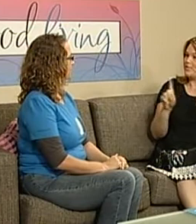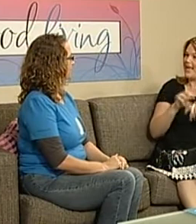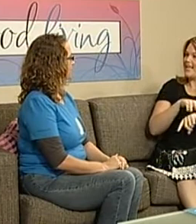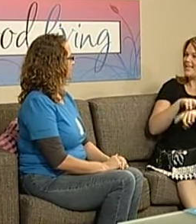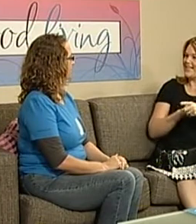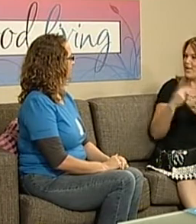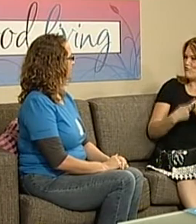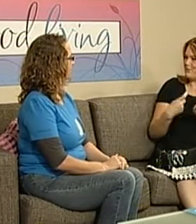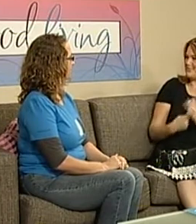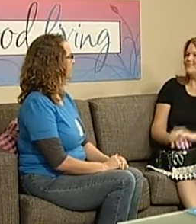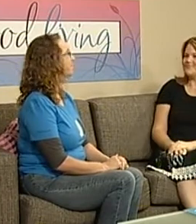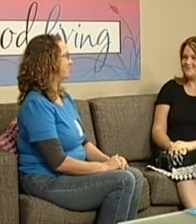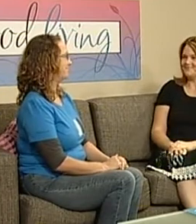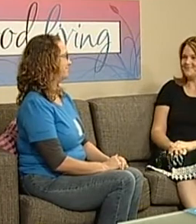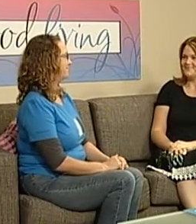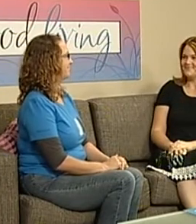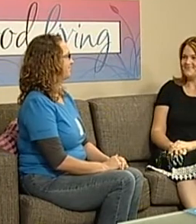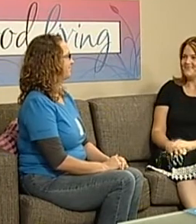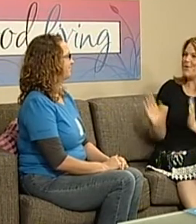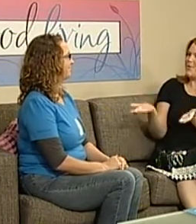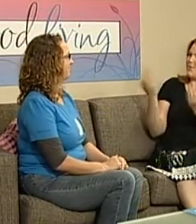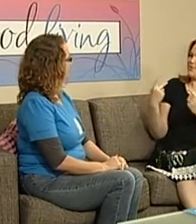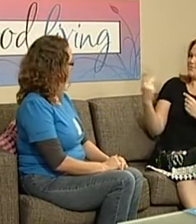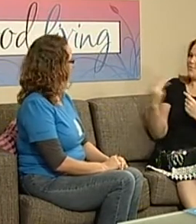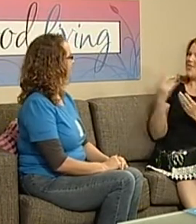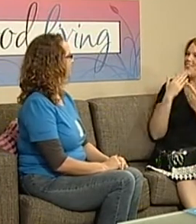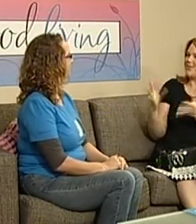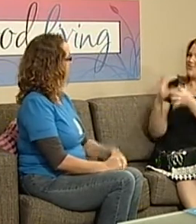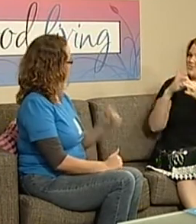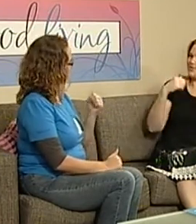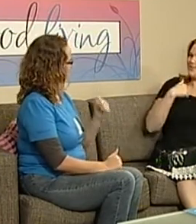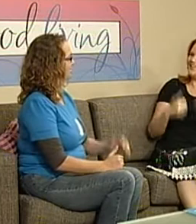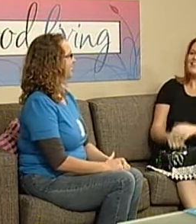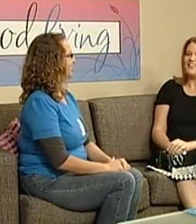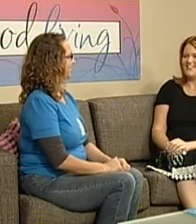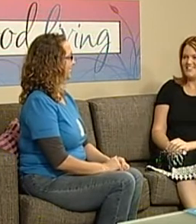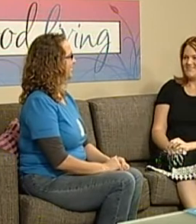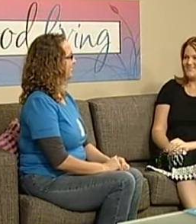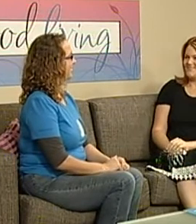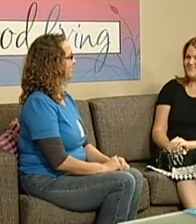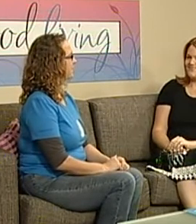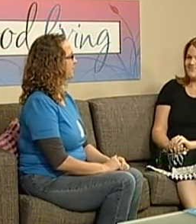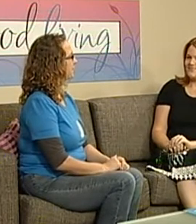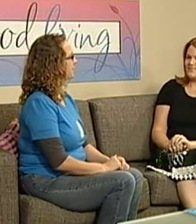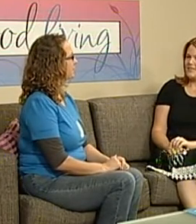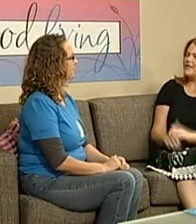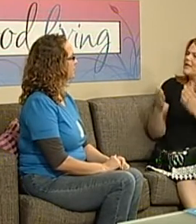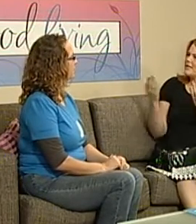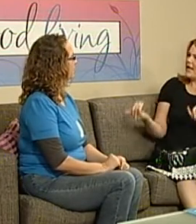Robertson. Welcome to you both. Thank you for joining me. Thank you. Now, Joyce, with New